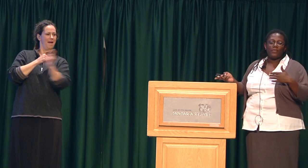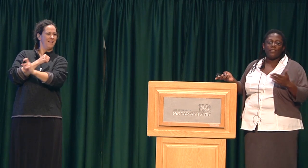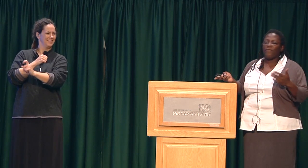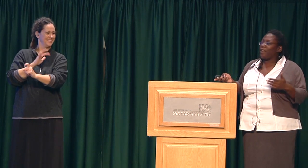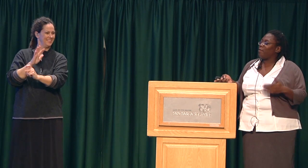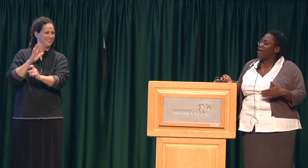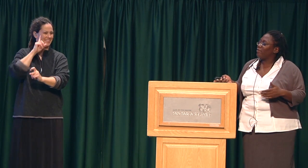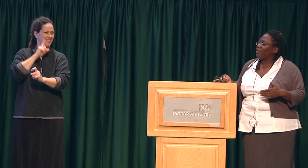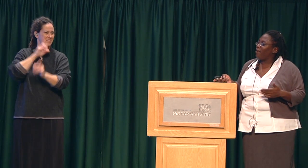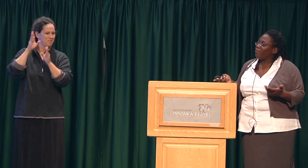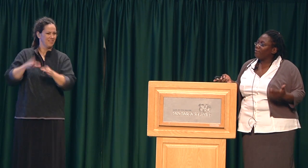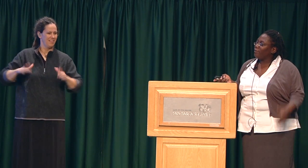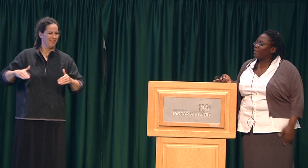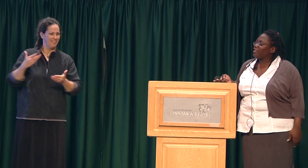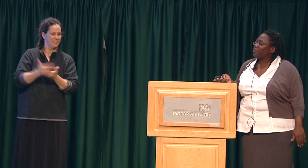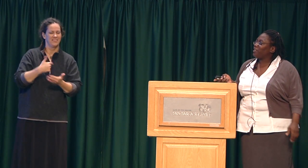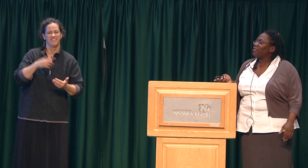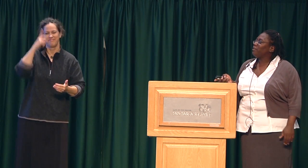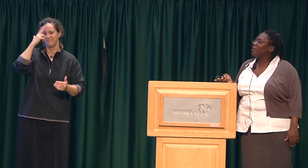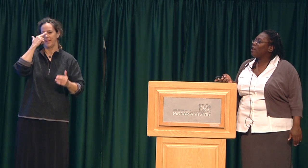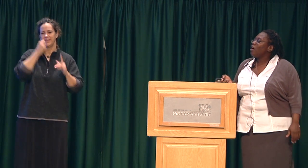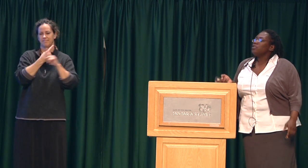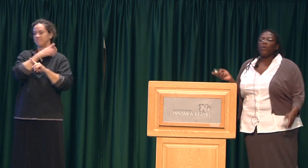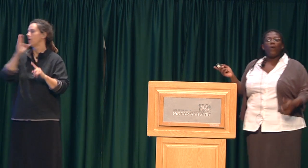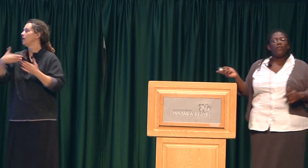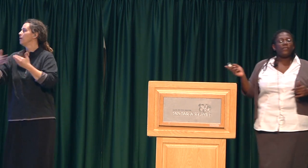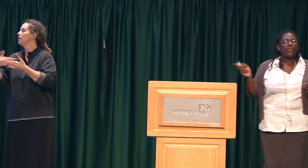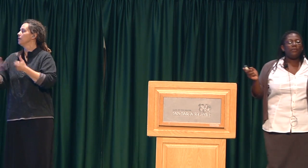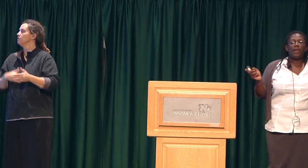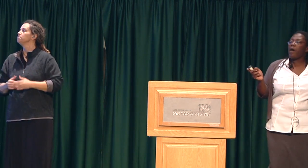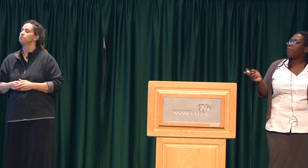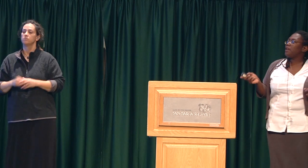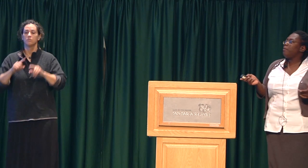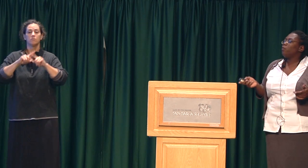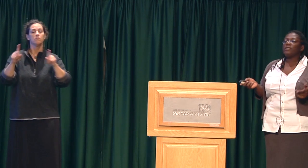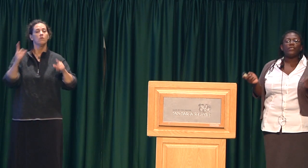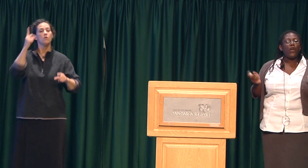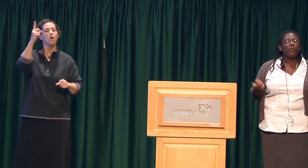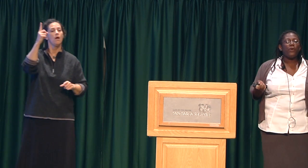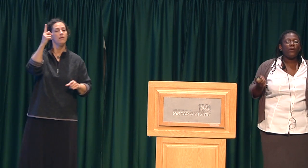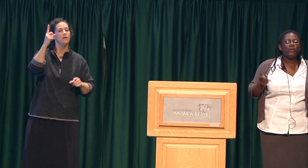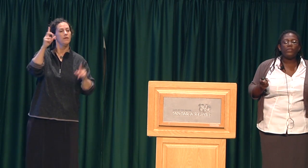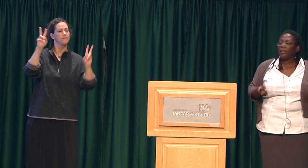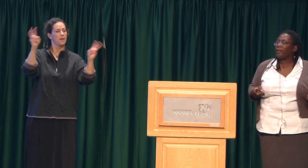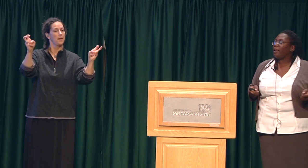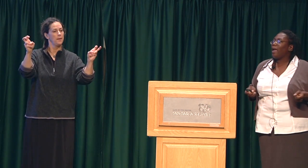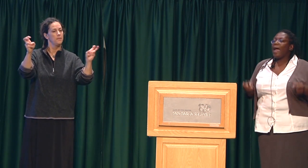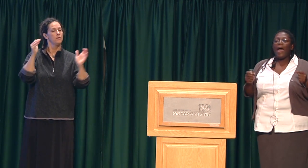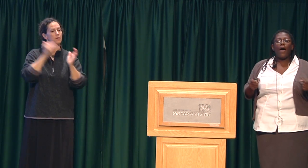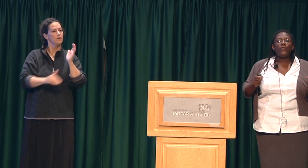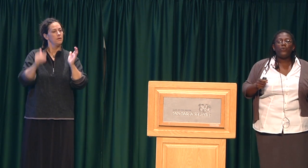and I thought it was a little funny about, that situation. So one of the things that popped up was interpreter